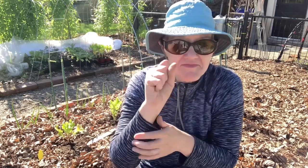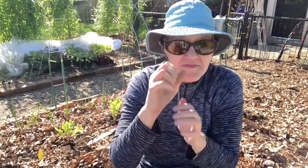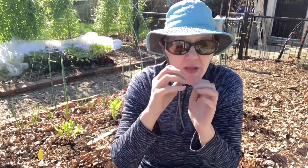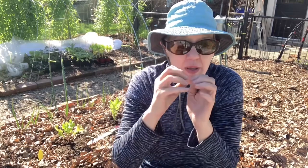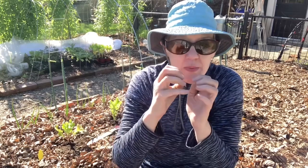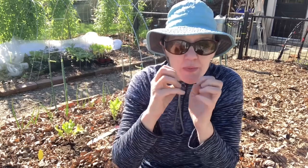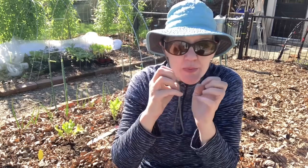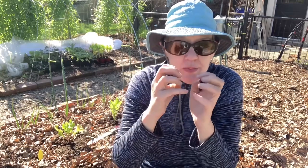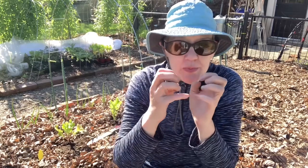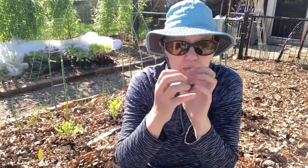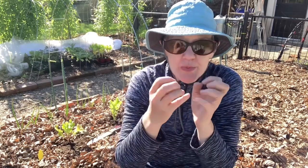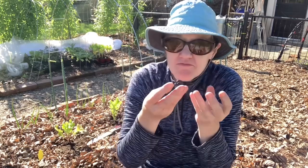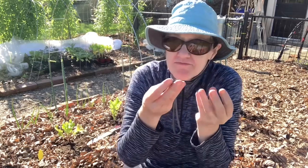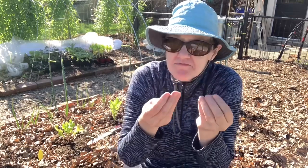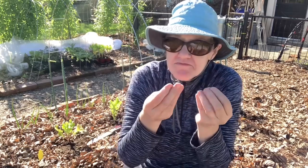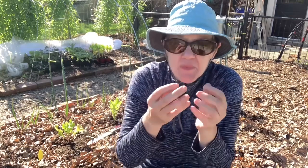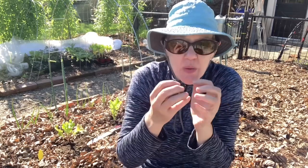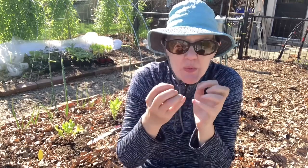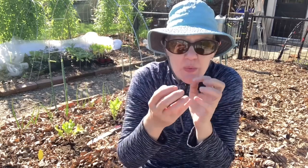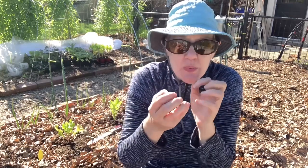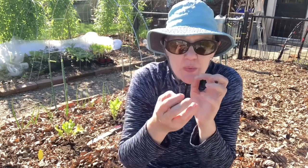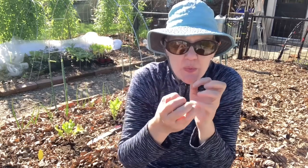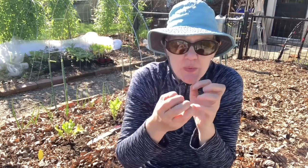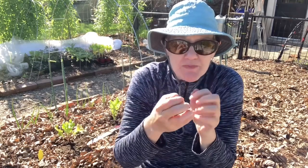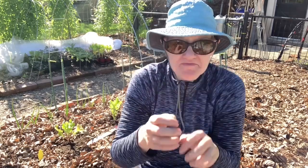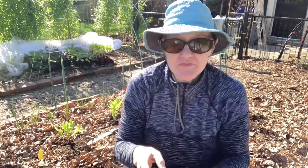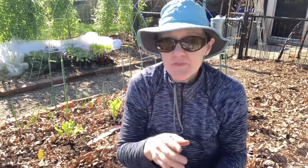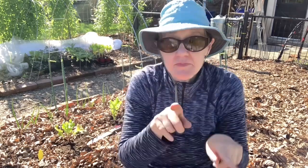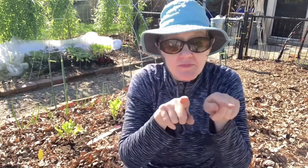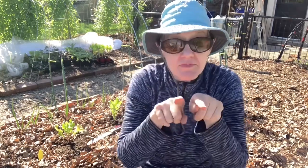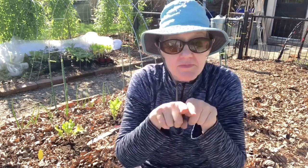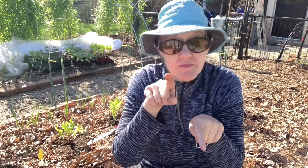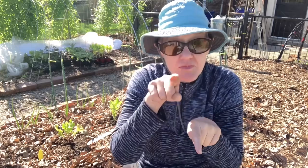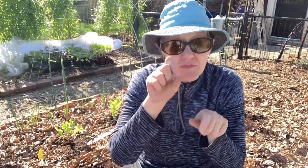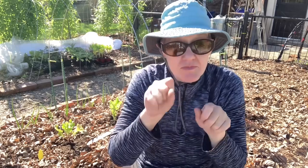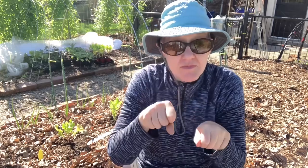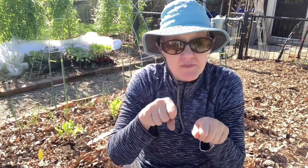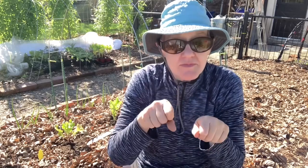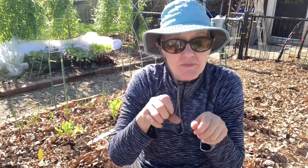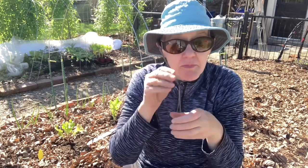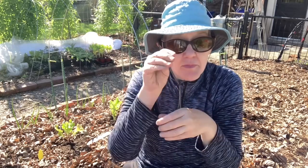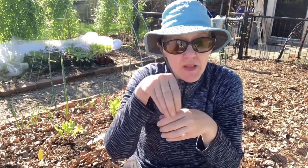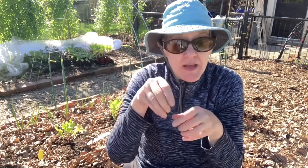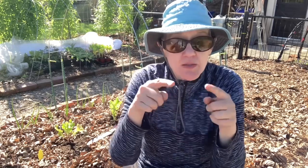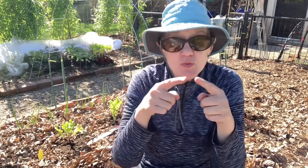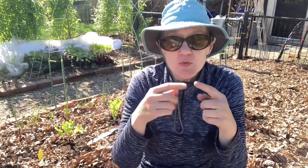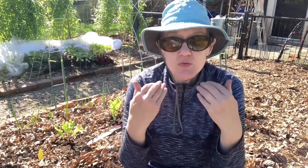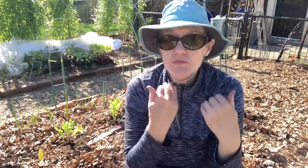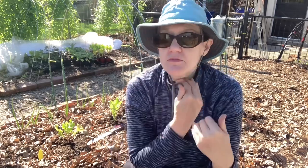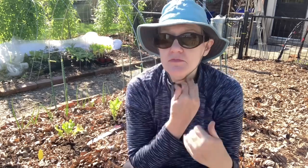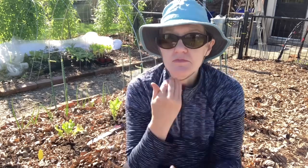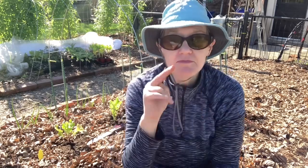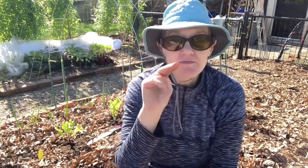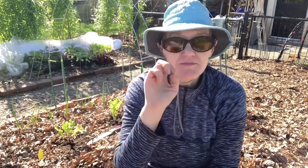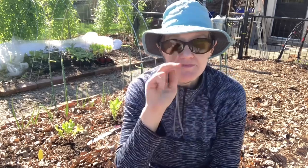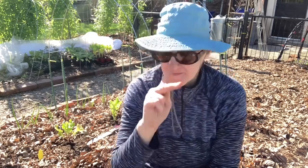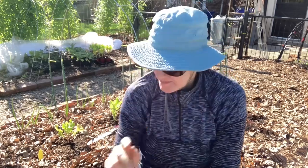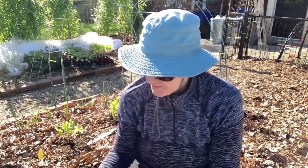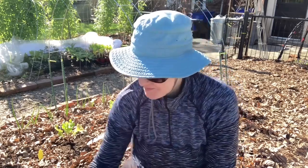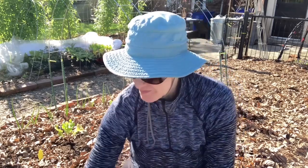the roots, I had to tease them apart really gently because they were root bound. You can also plant it up to its